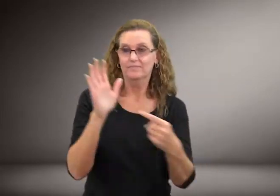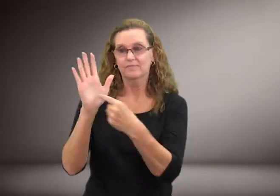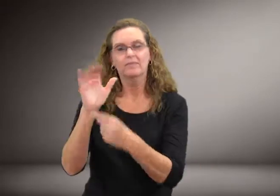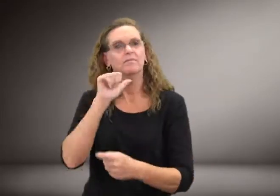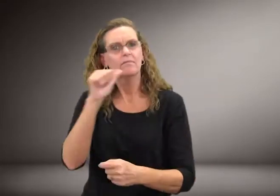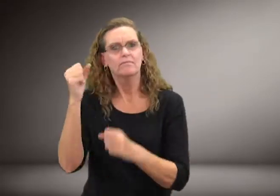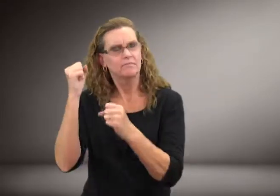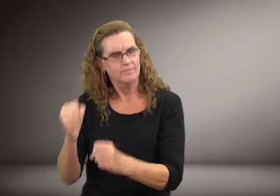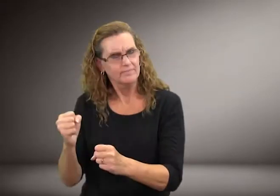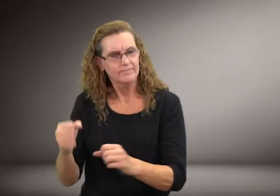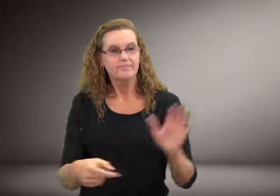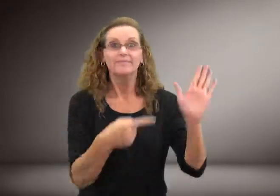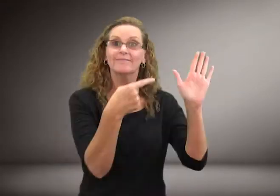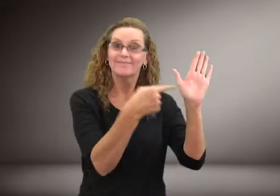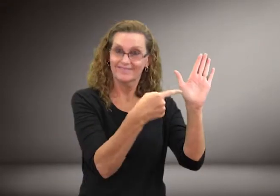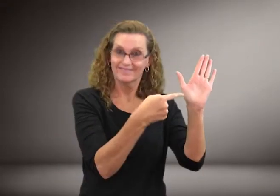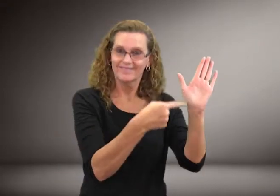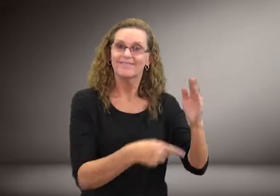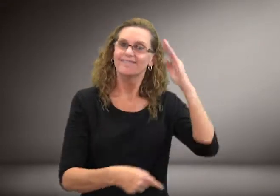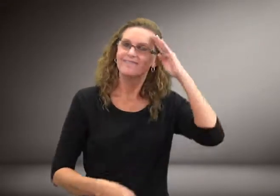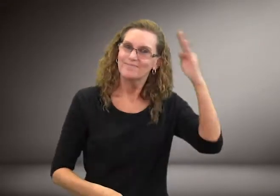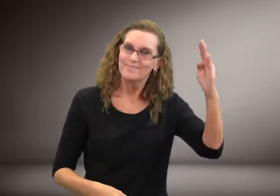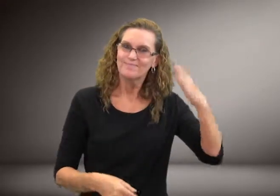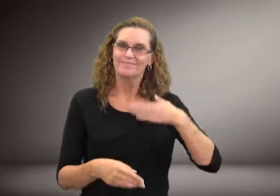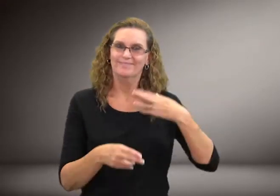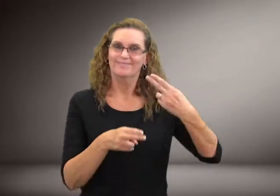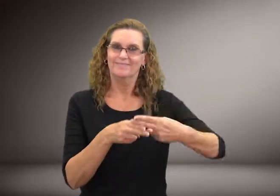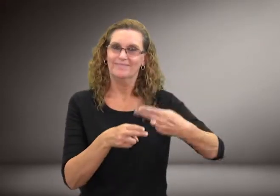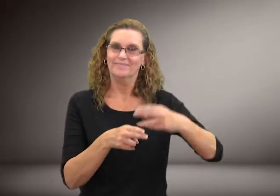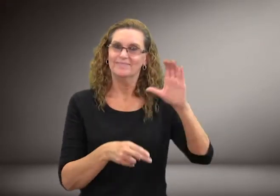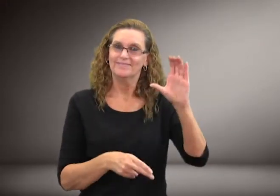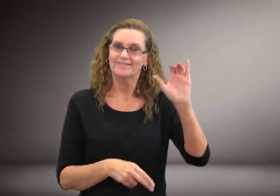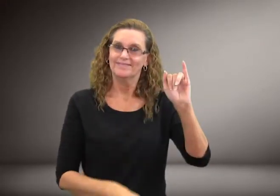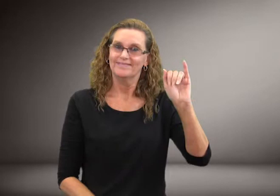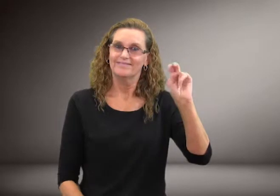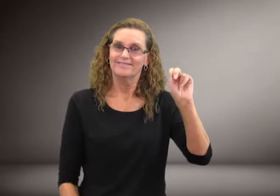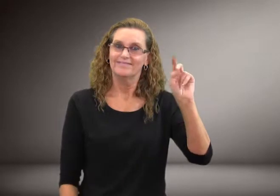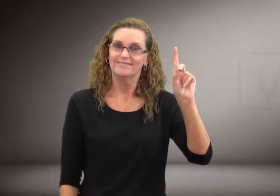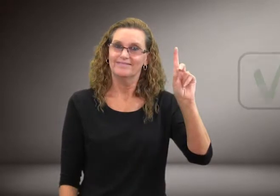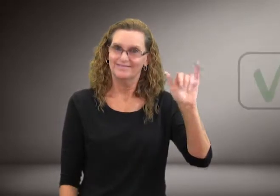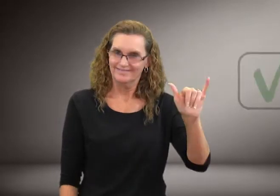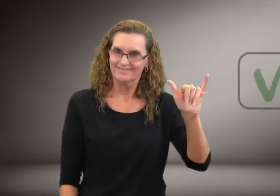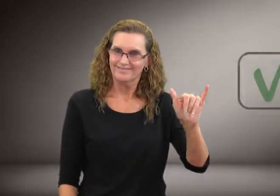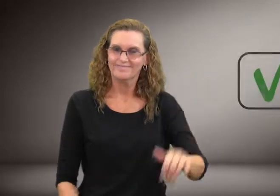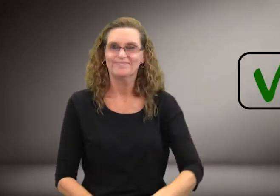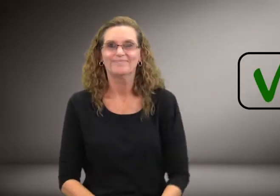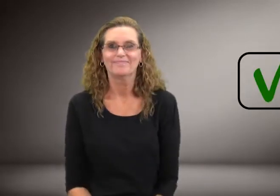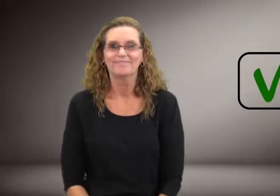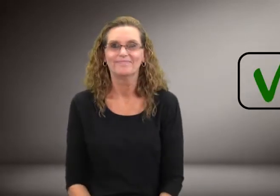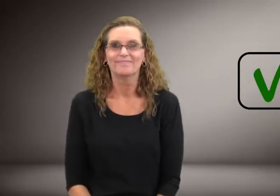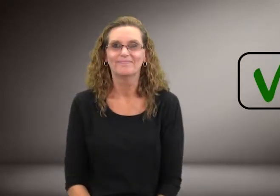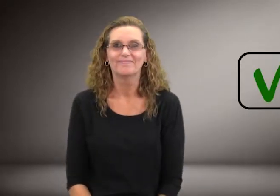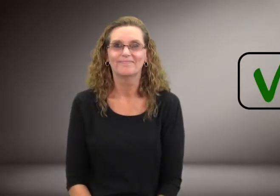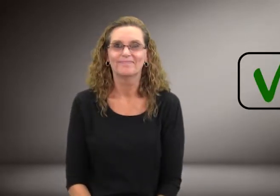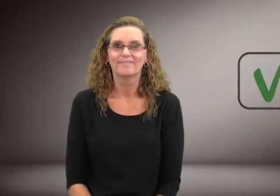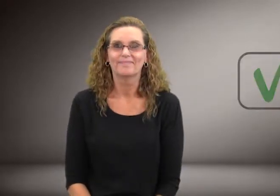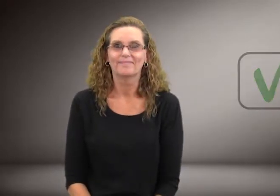would be your dominant hand, and the right hand would be your non-dominant hand, and the signing would look like this, with the, hi, my name is Cindy.